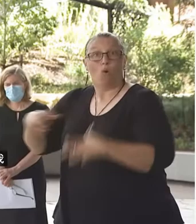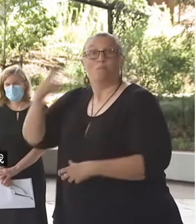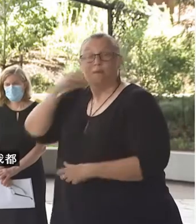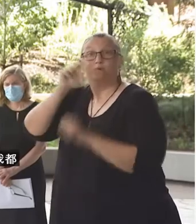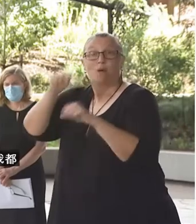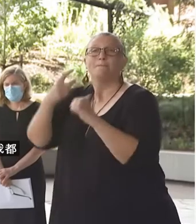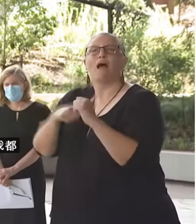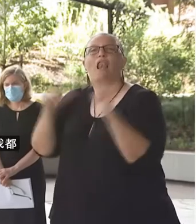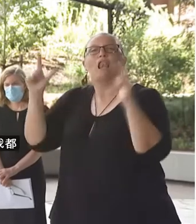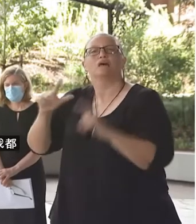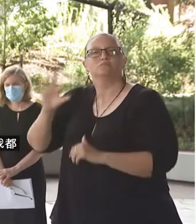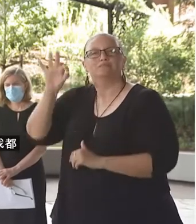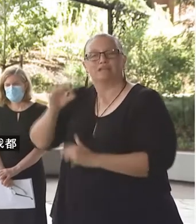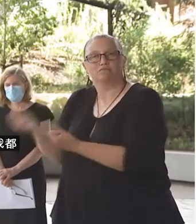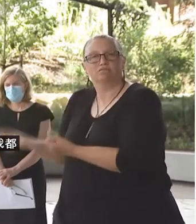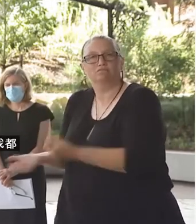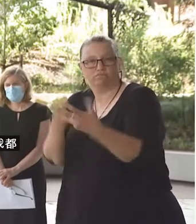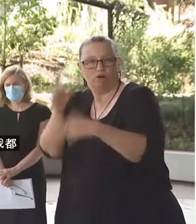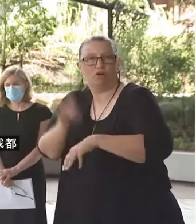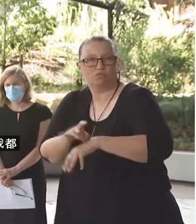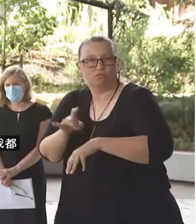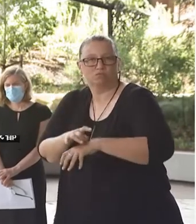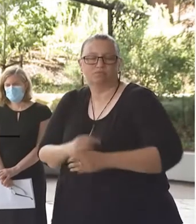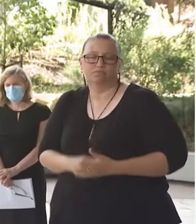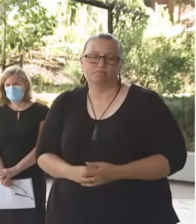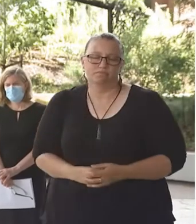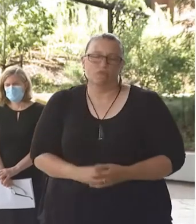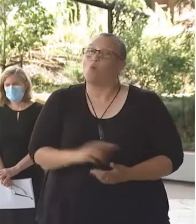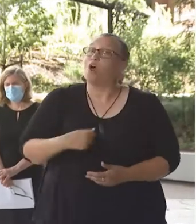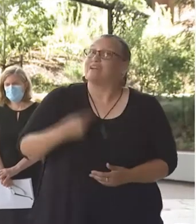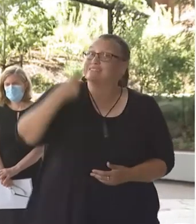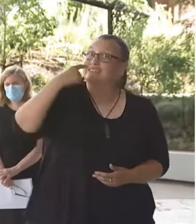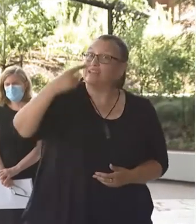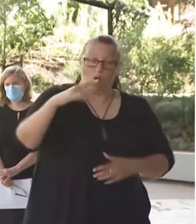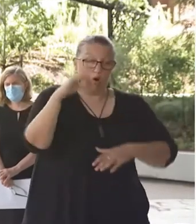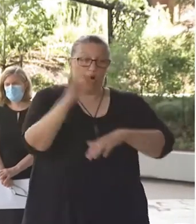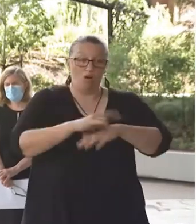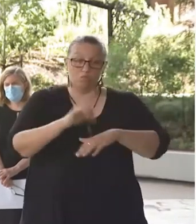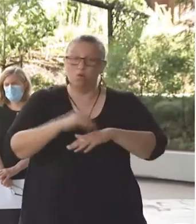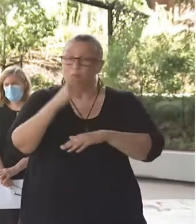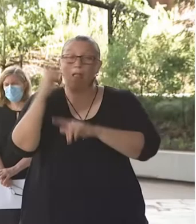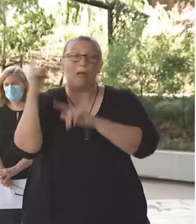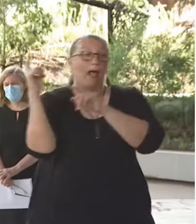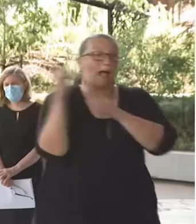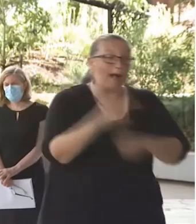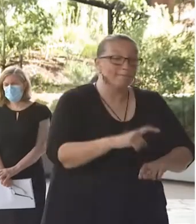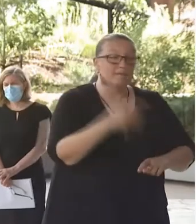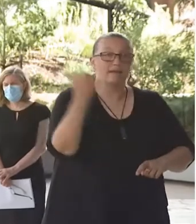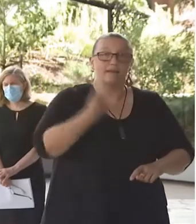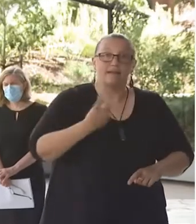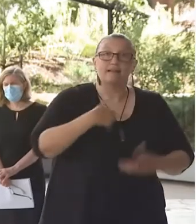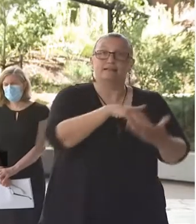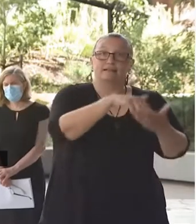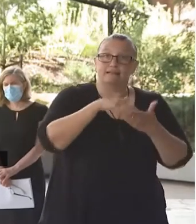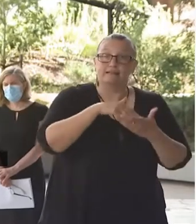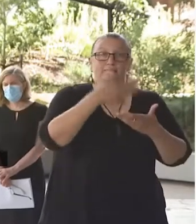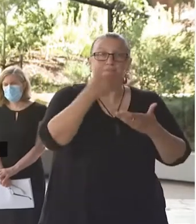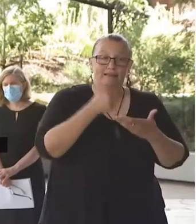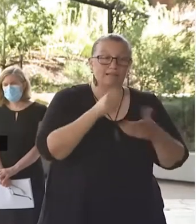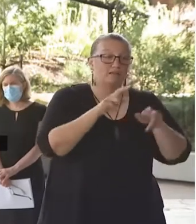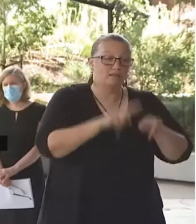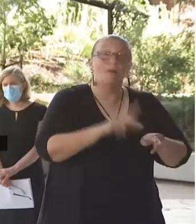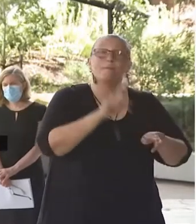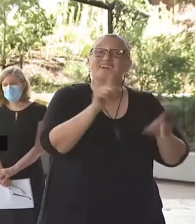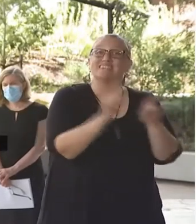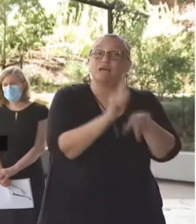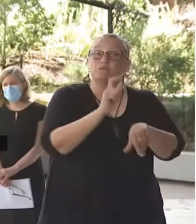every day I'm seeing a lot of movement in and a lot of movement out of hospitals, and that in and of itself generates a significant